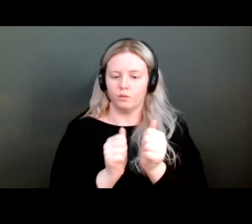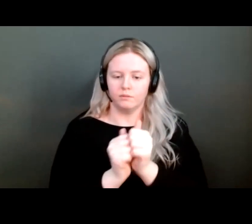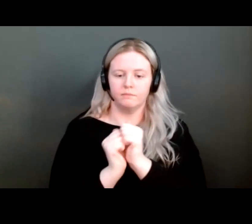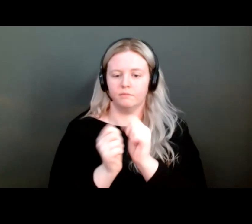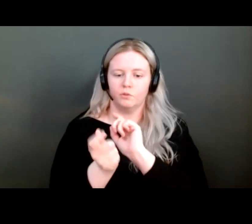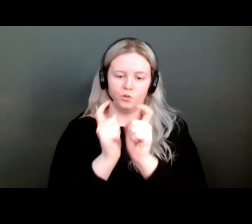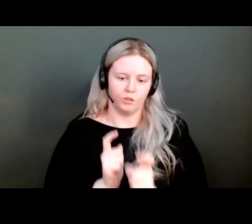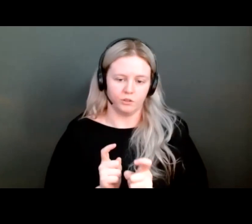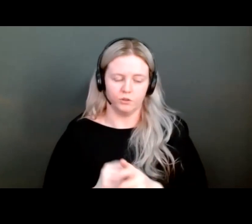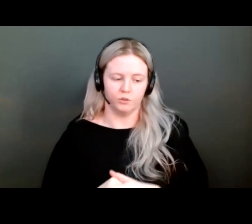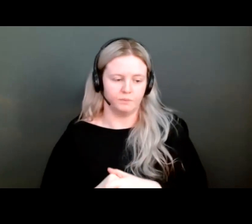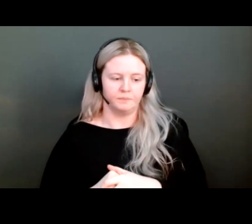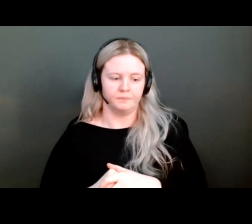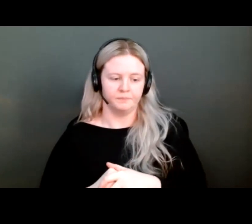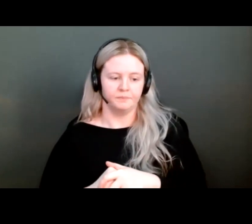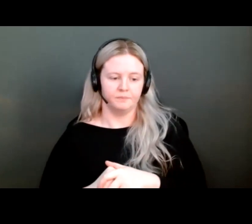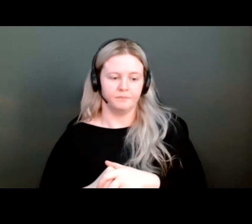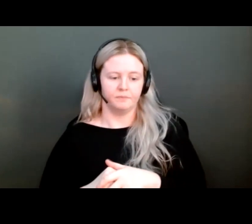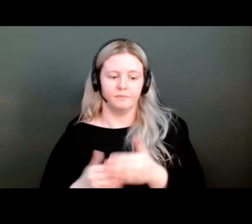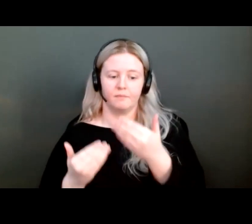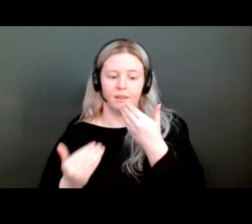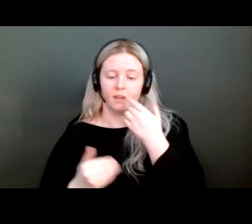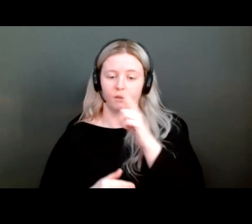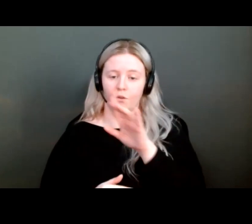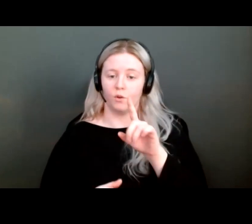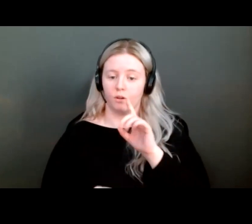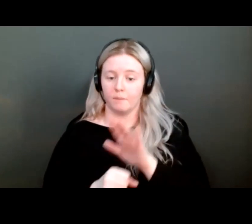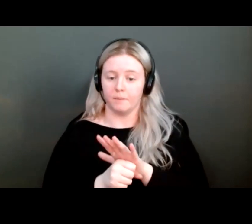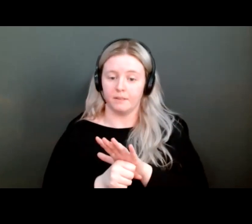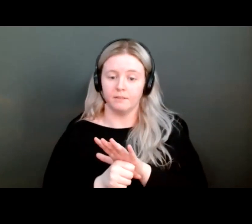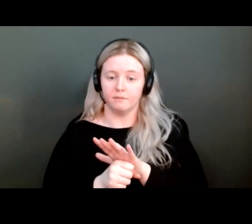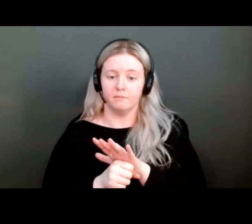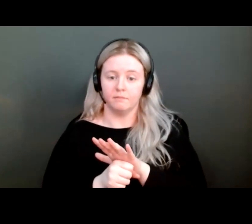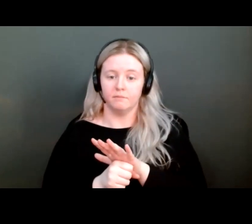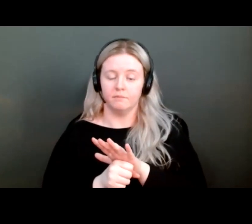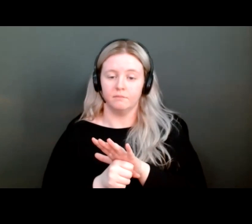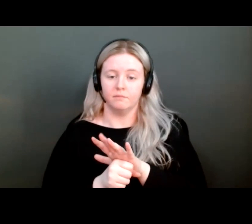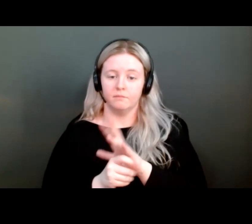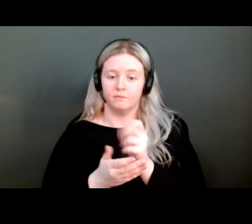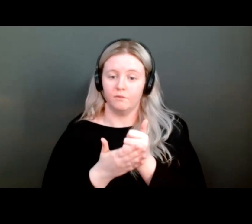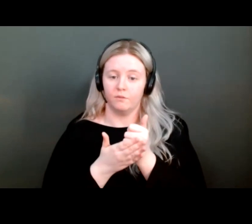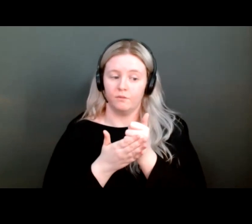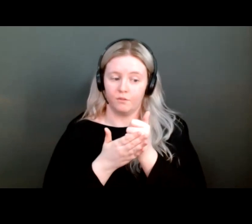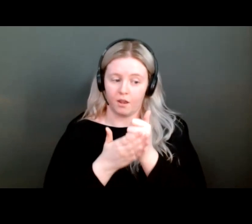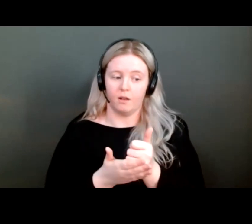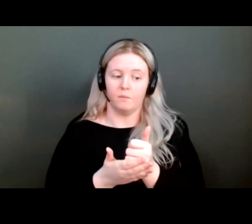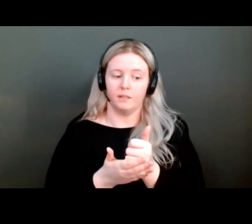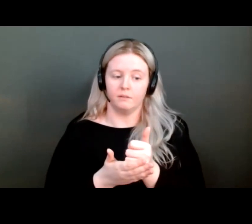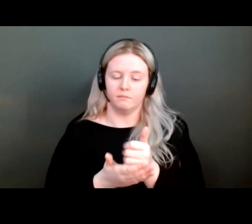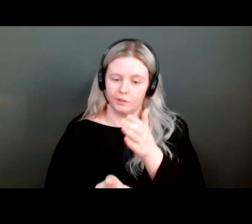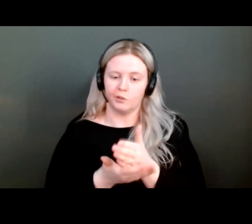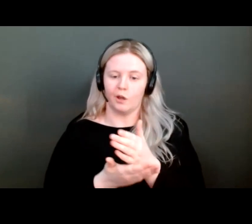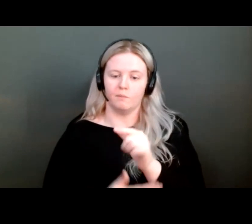Without further delay, thank you for your commitment towards helping stop the violence